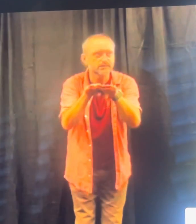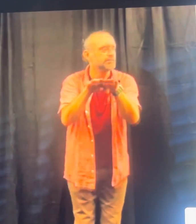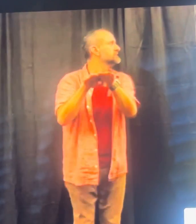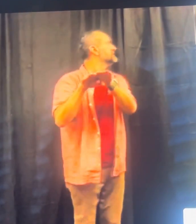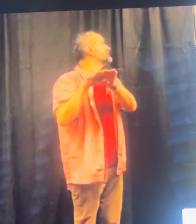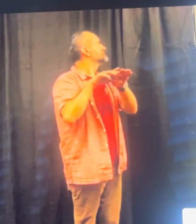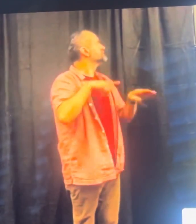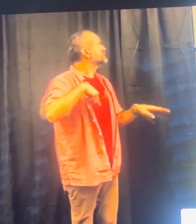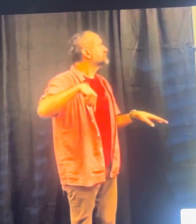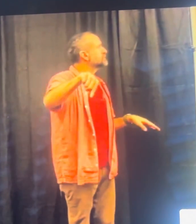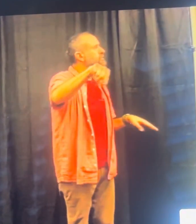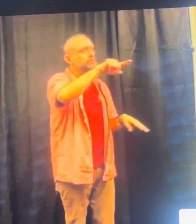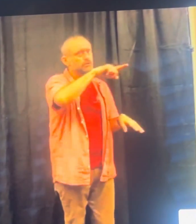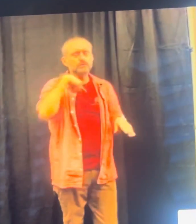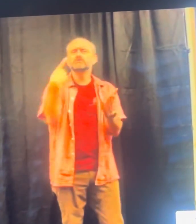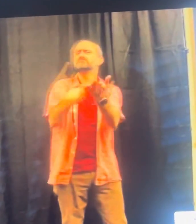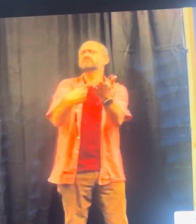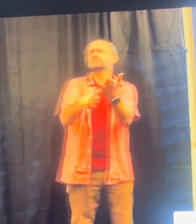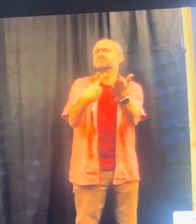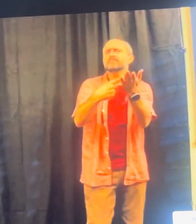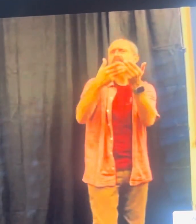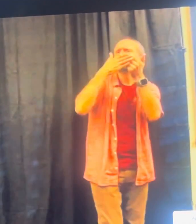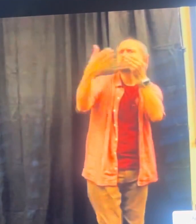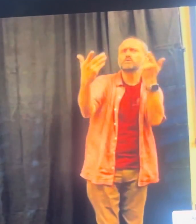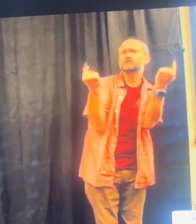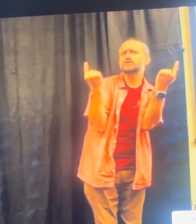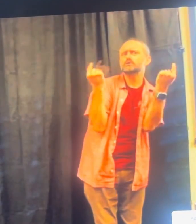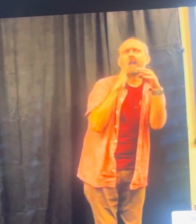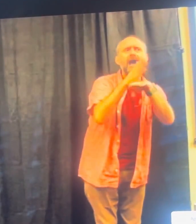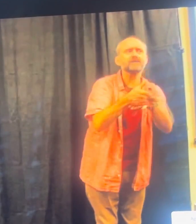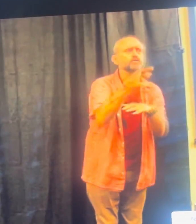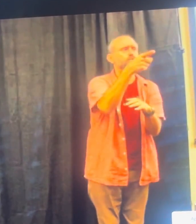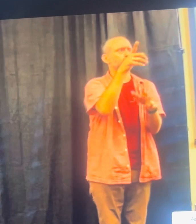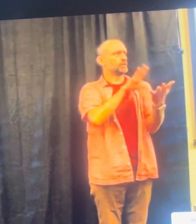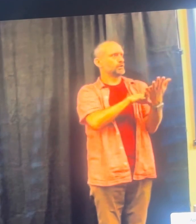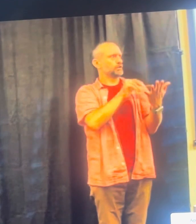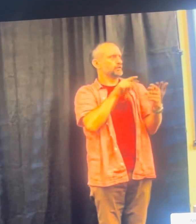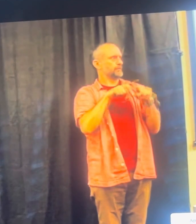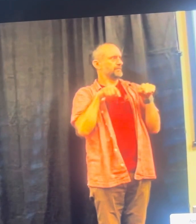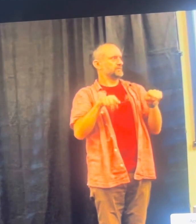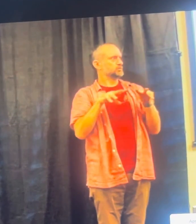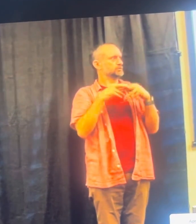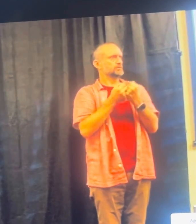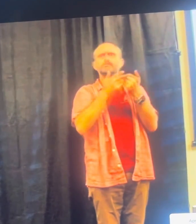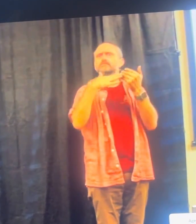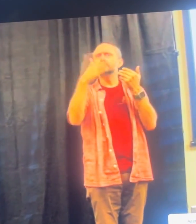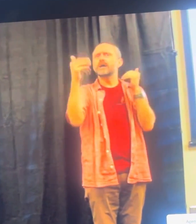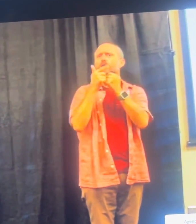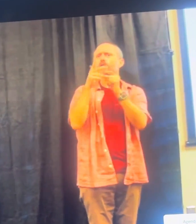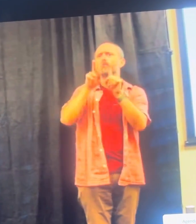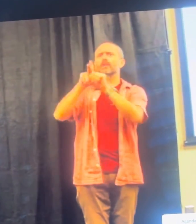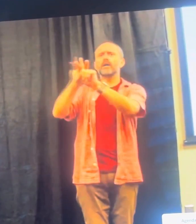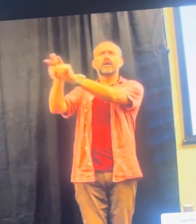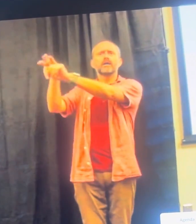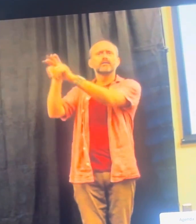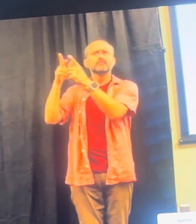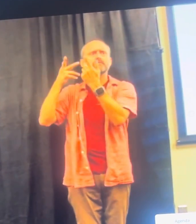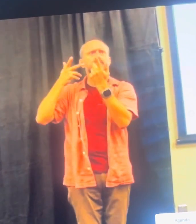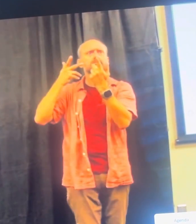And then at the end, at the closing, you guys will discuss afterwards, here on out, what to do and how to